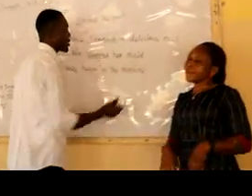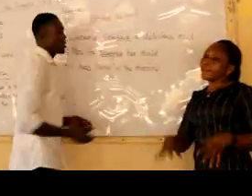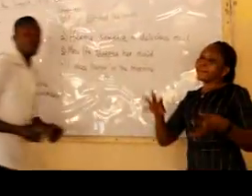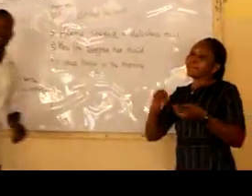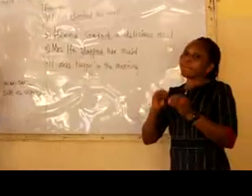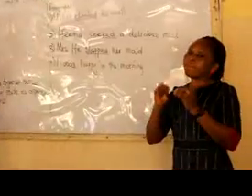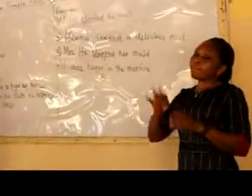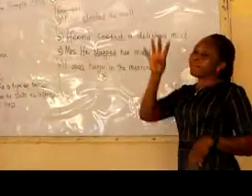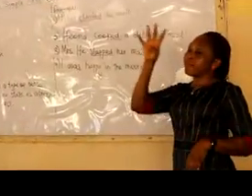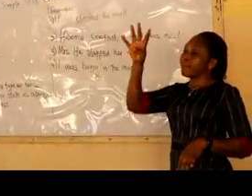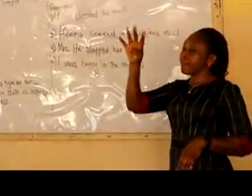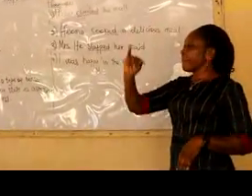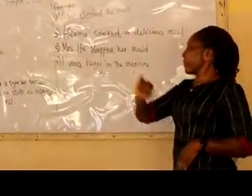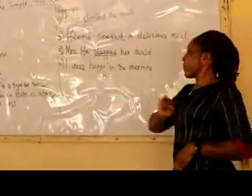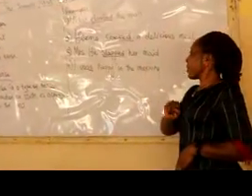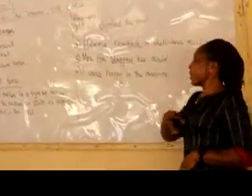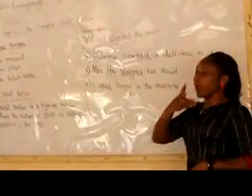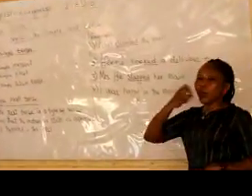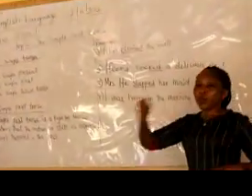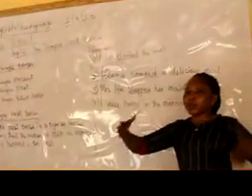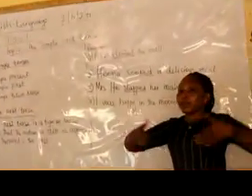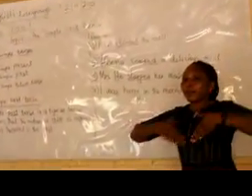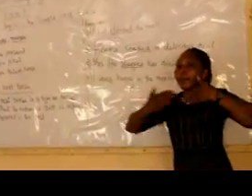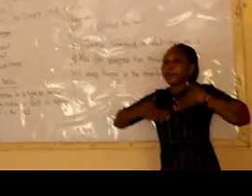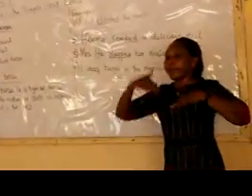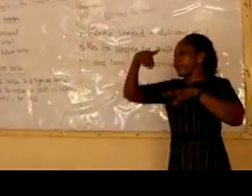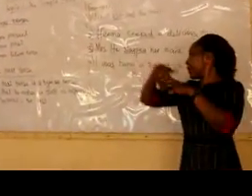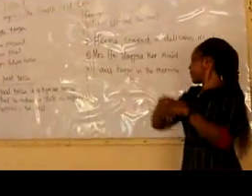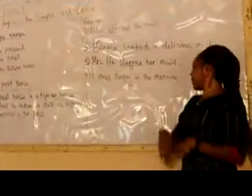I think we can deal with this. I was happy in the morning,